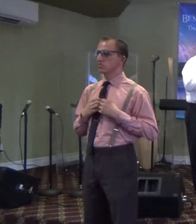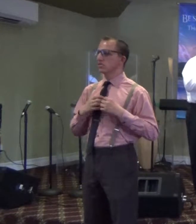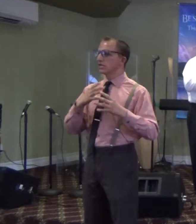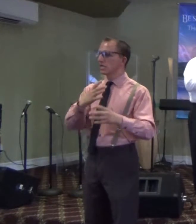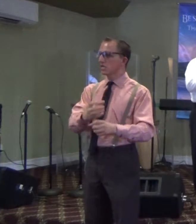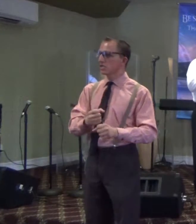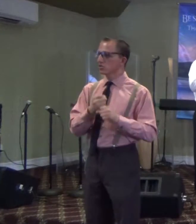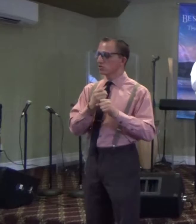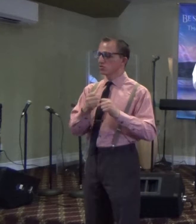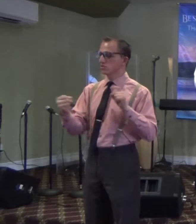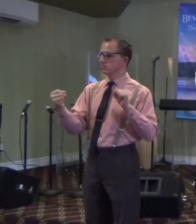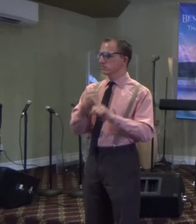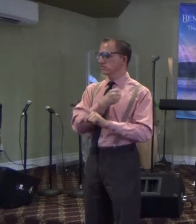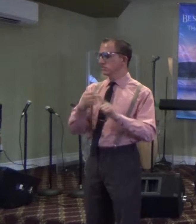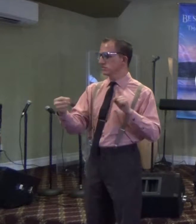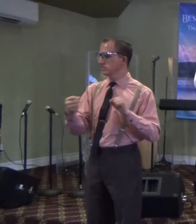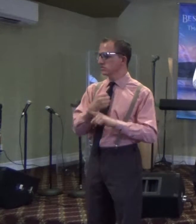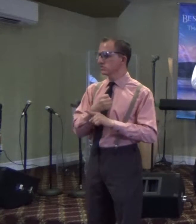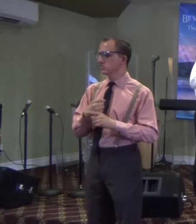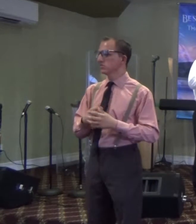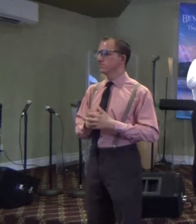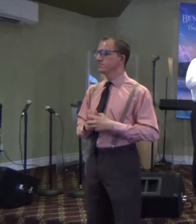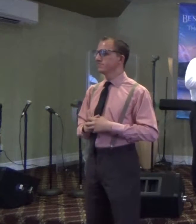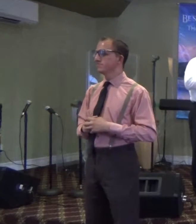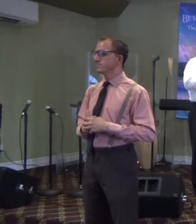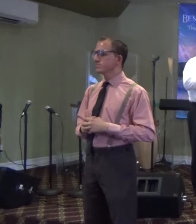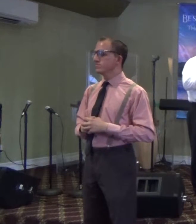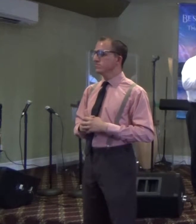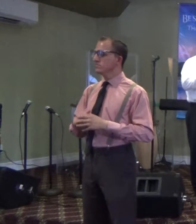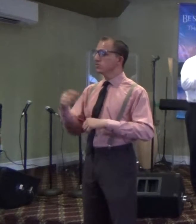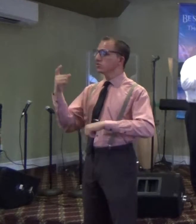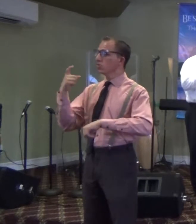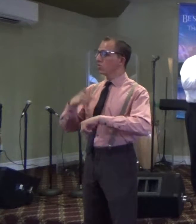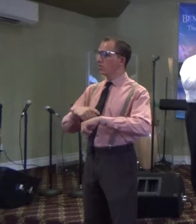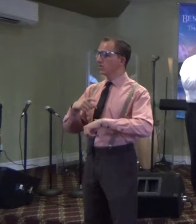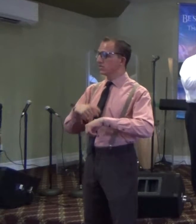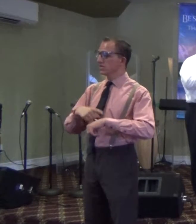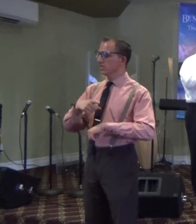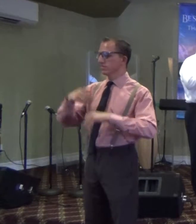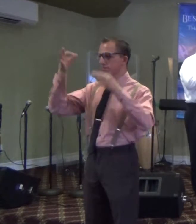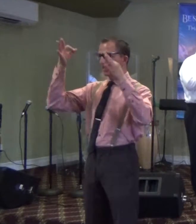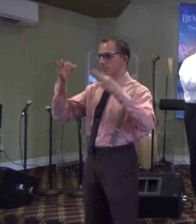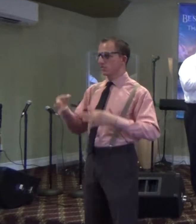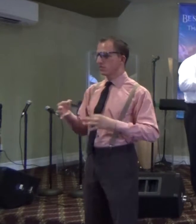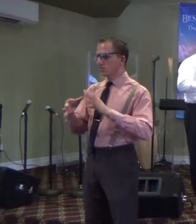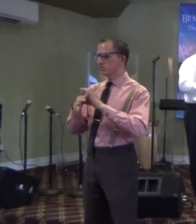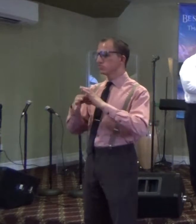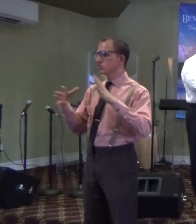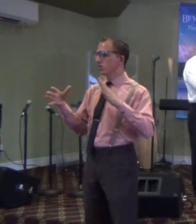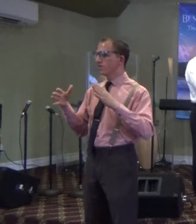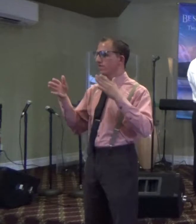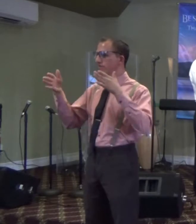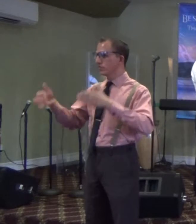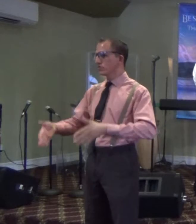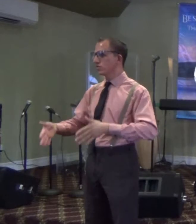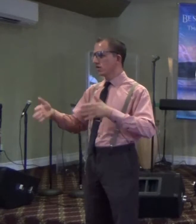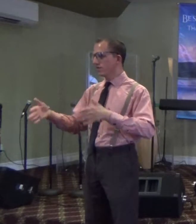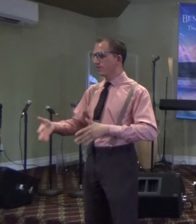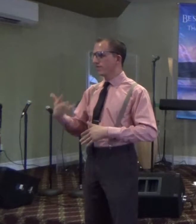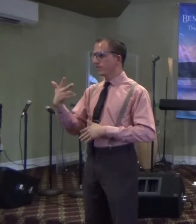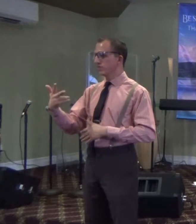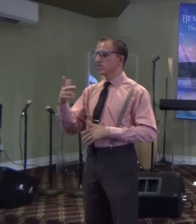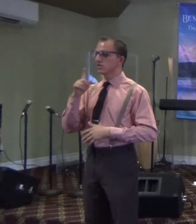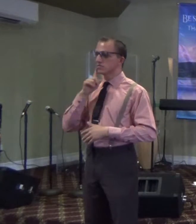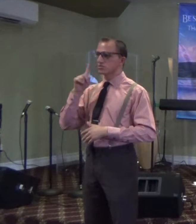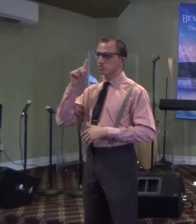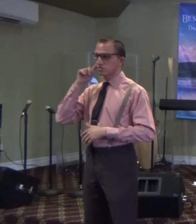se drink, perdía, he would get lost hasta que llegó el día en que until abandonó the day that he a la left mamá con the mother los 3